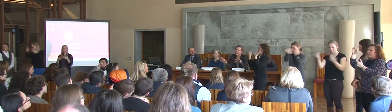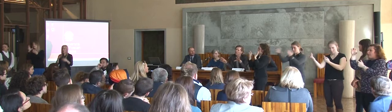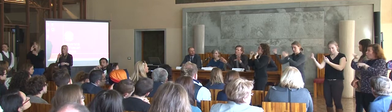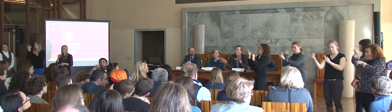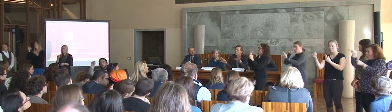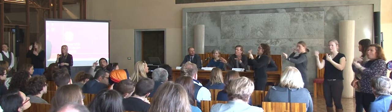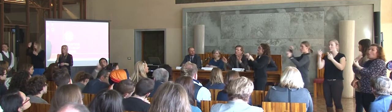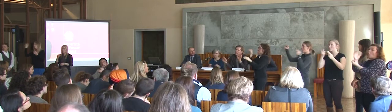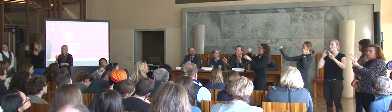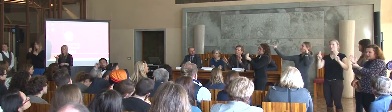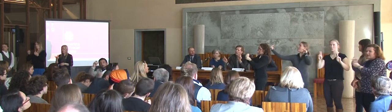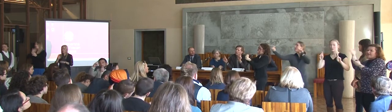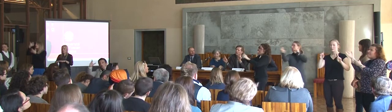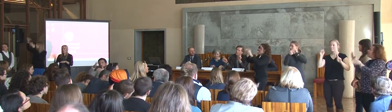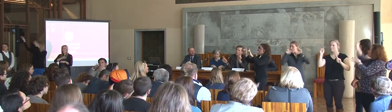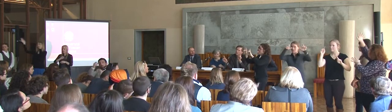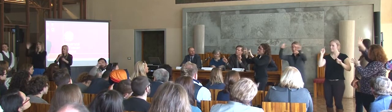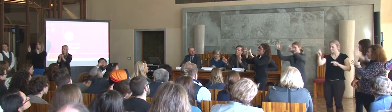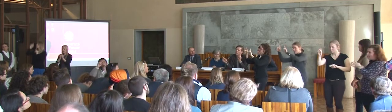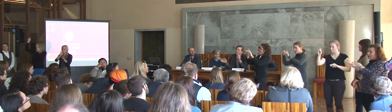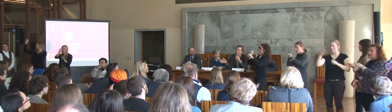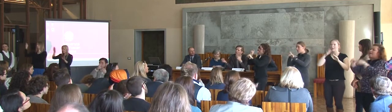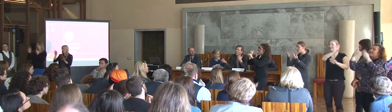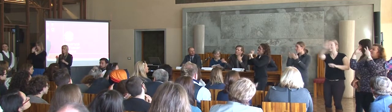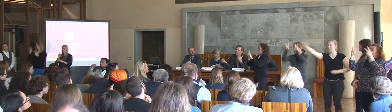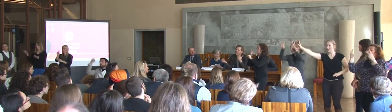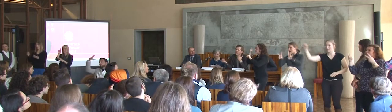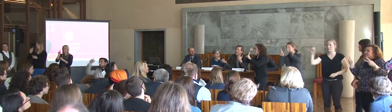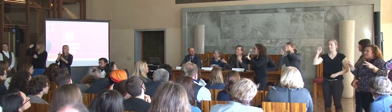the objects on the wall, and when you click on the wall you